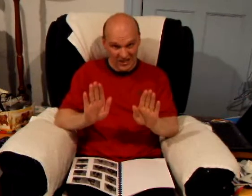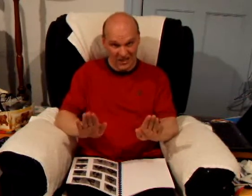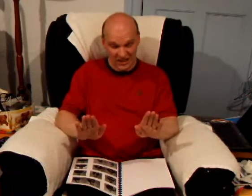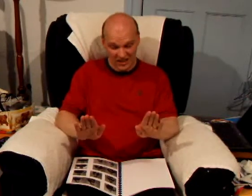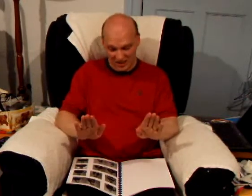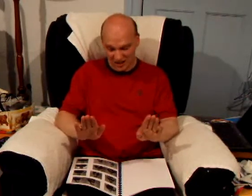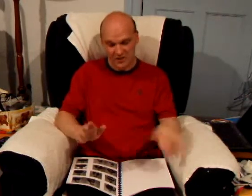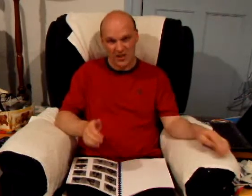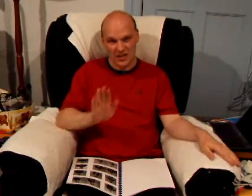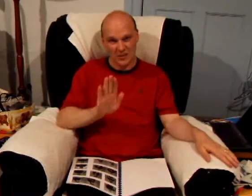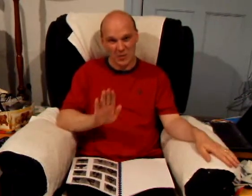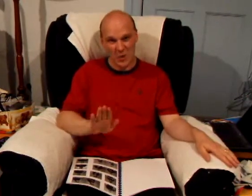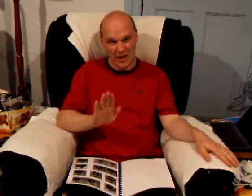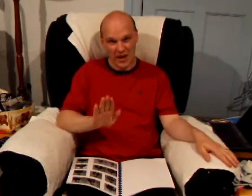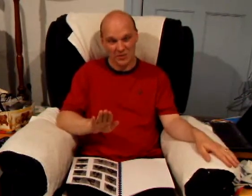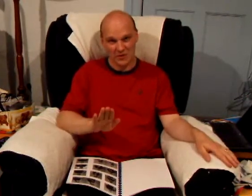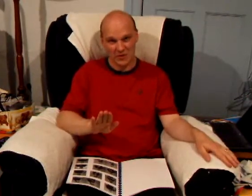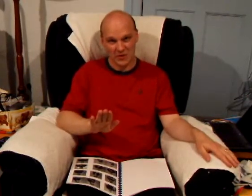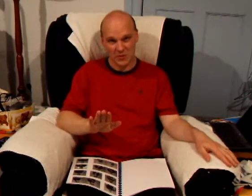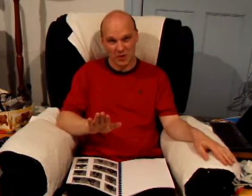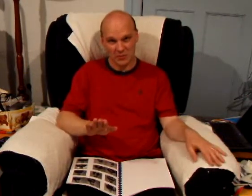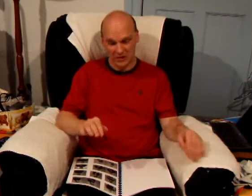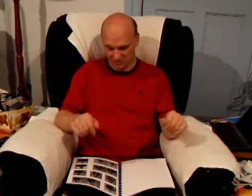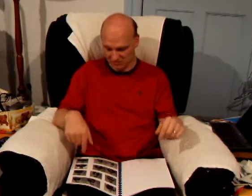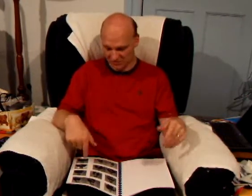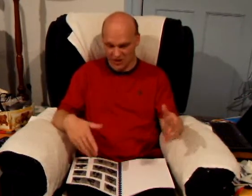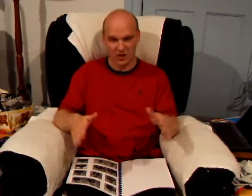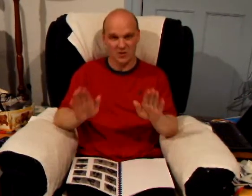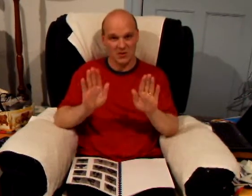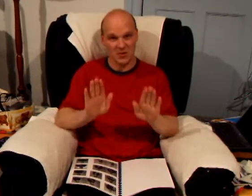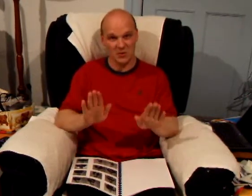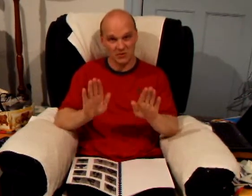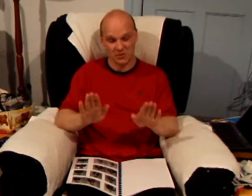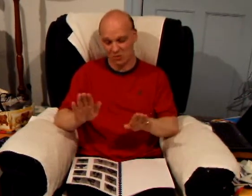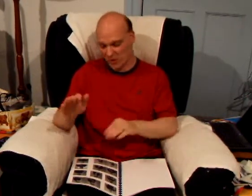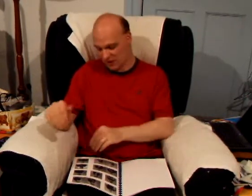Wait. I've seen it done with one hand before as well, but he showed us with two. Wait.